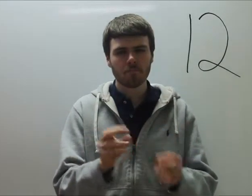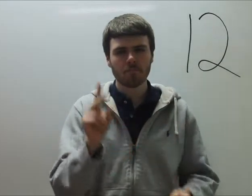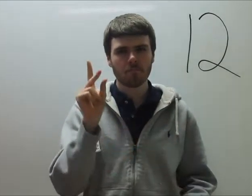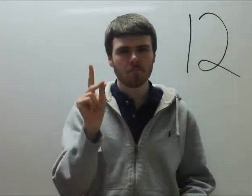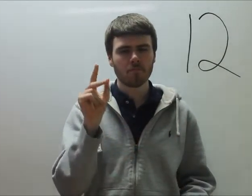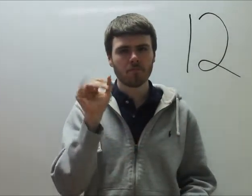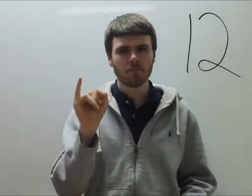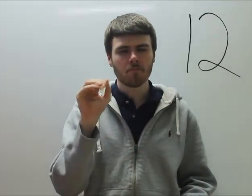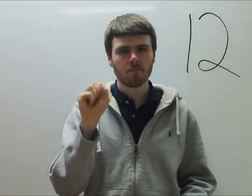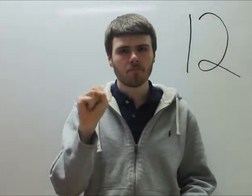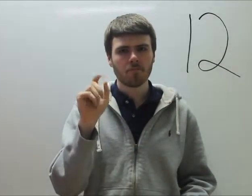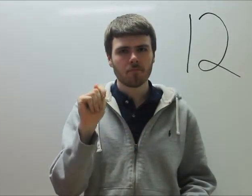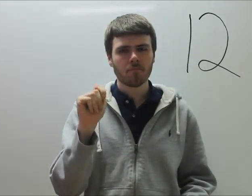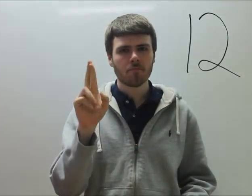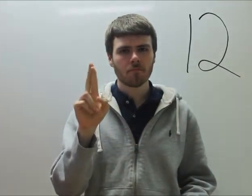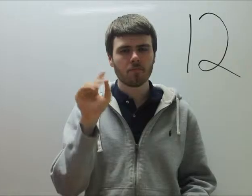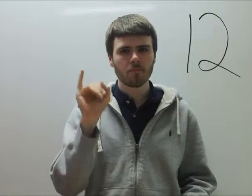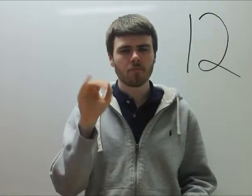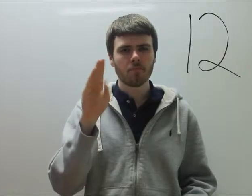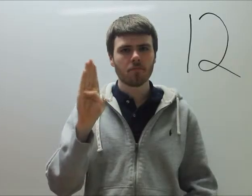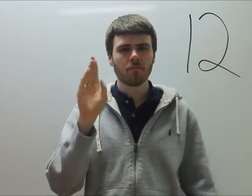Z-score distribution